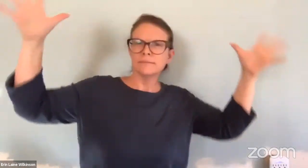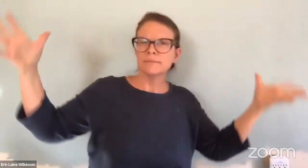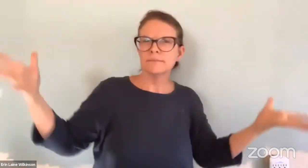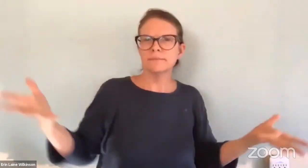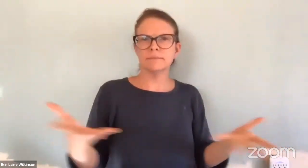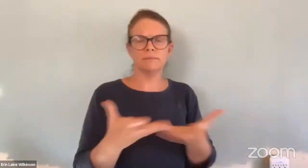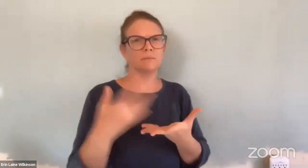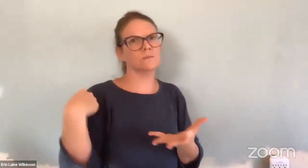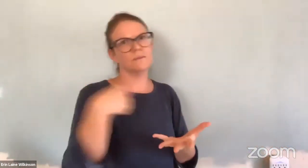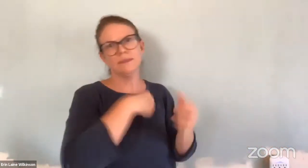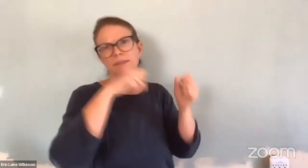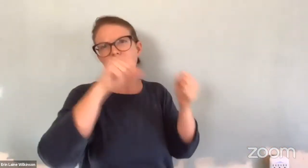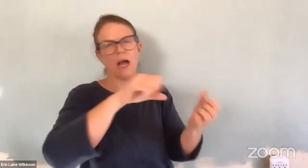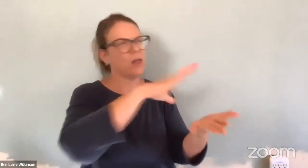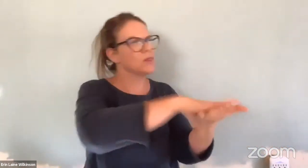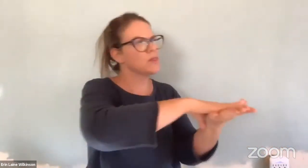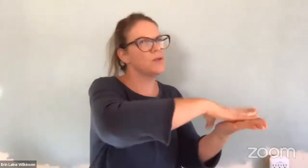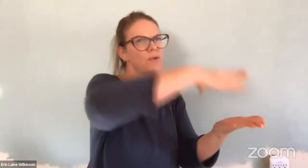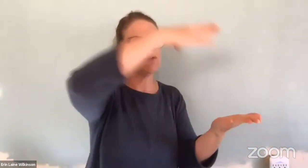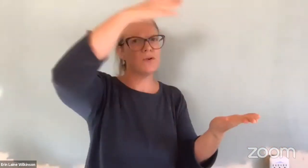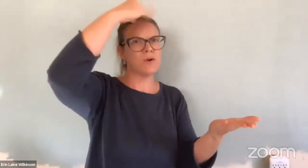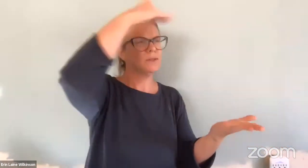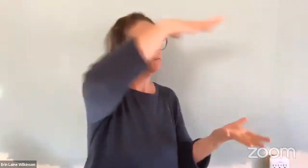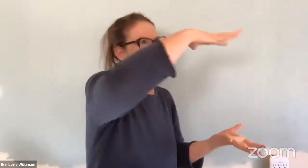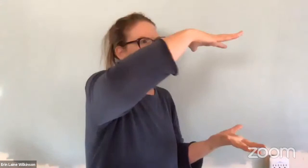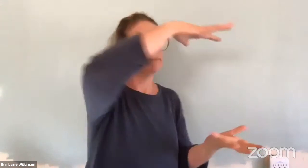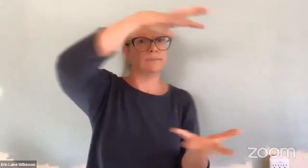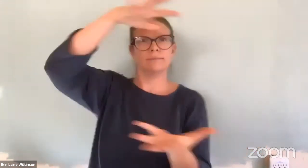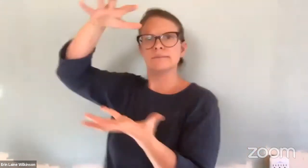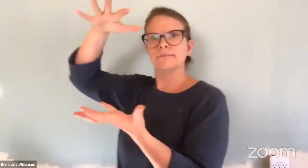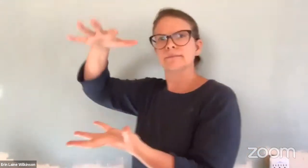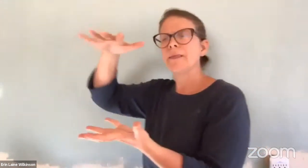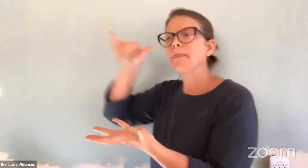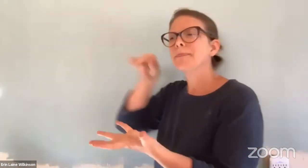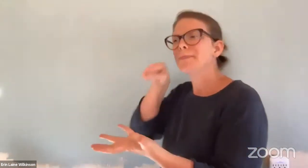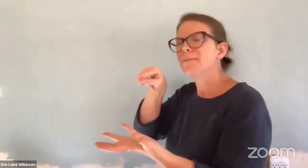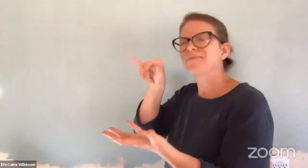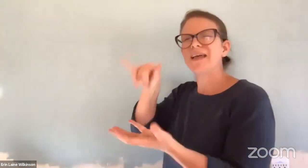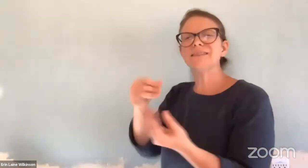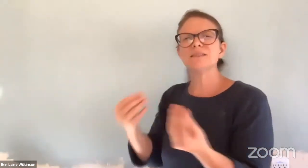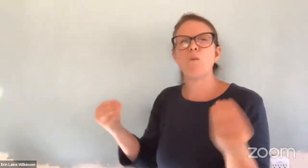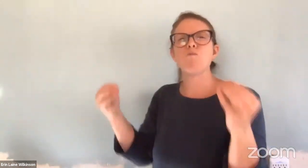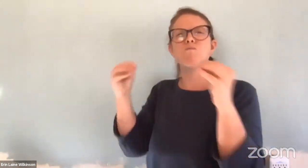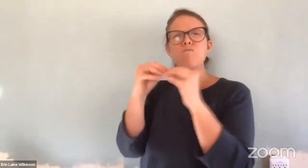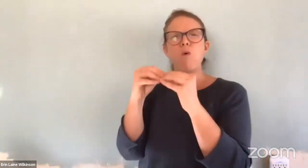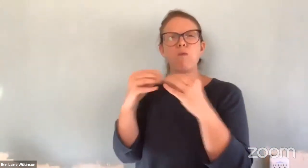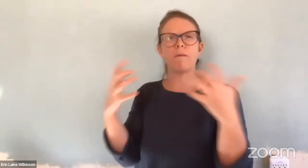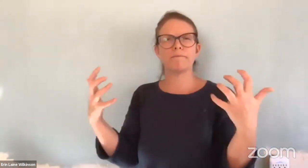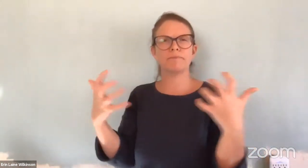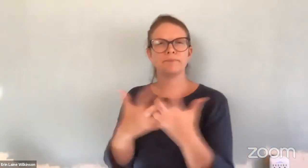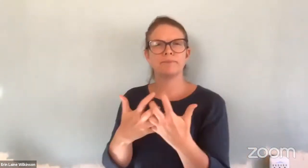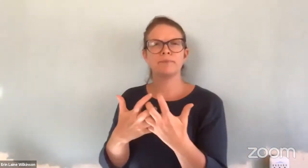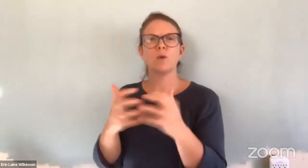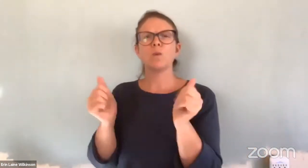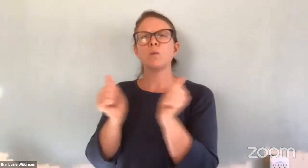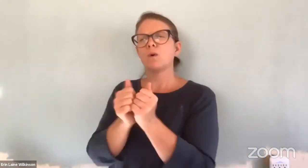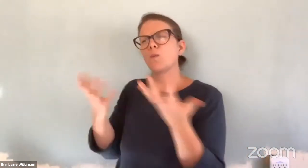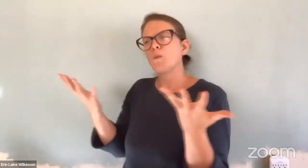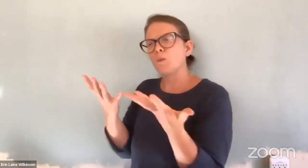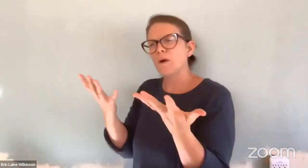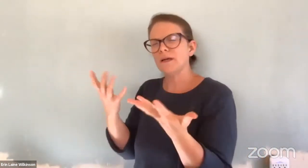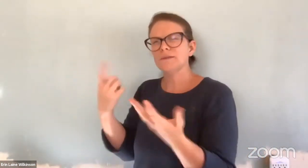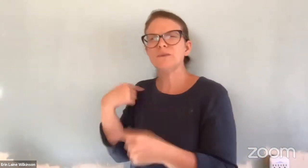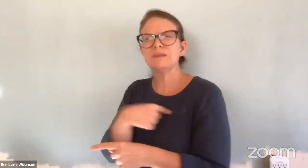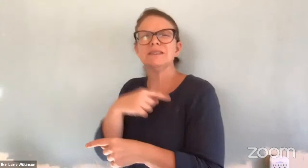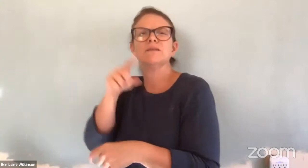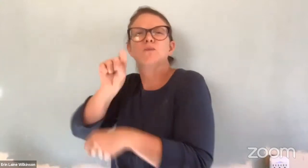the world and just everything you can imagine. All of that deaf people learn.